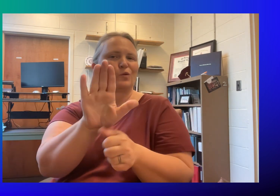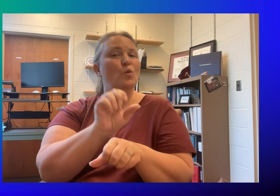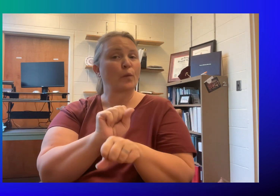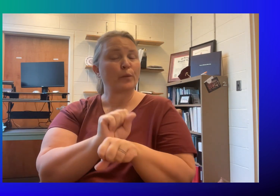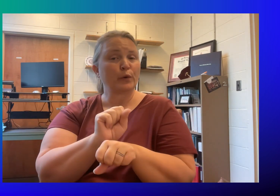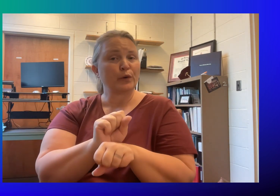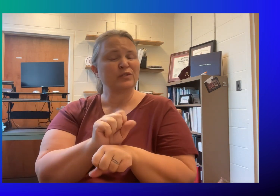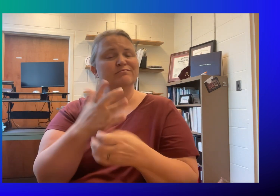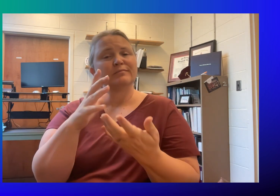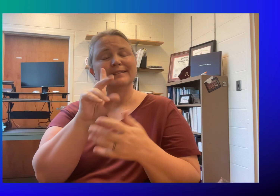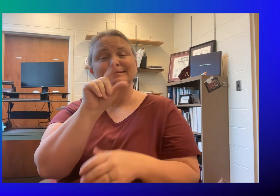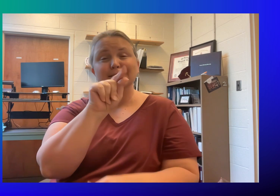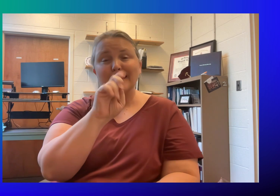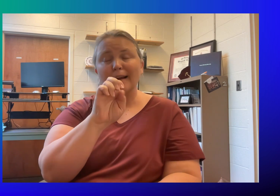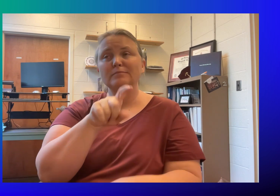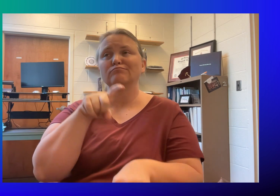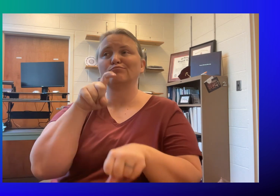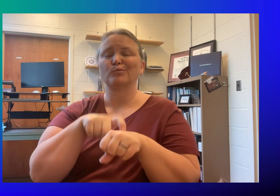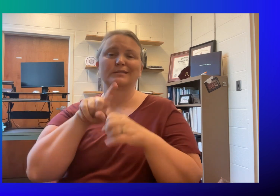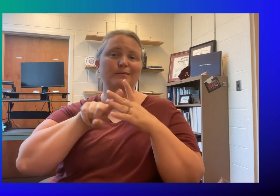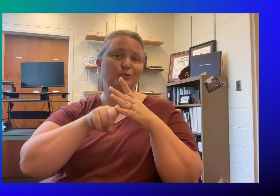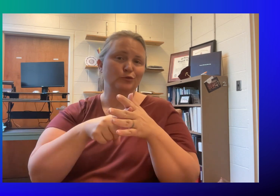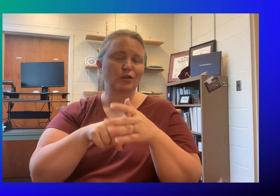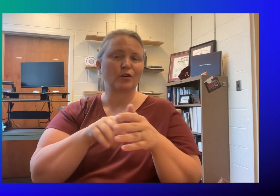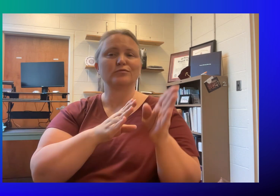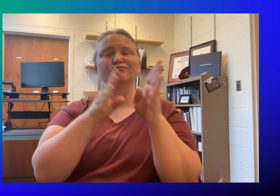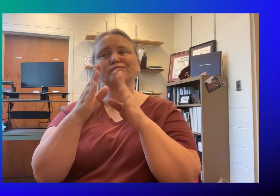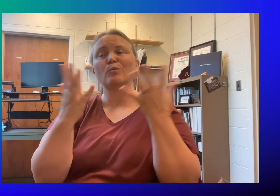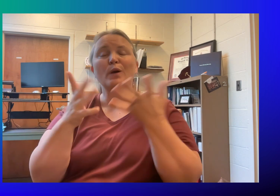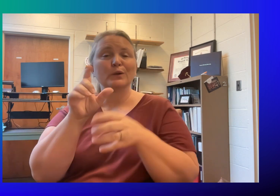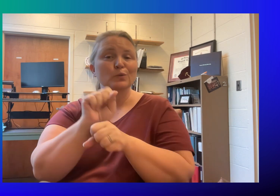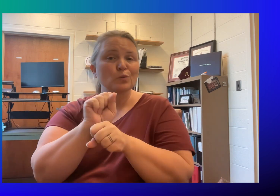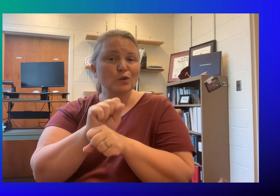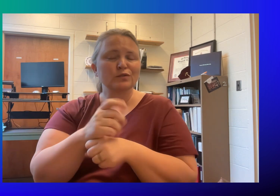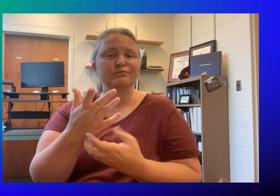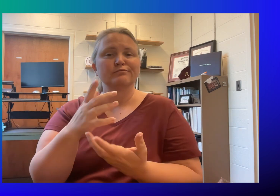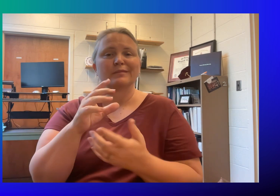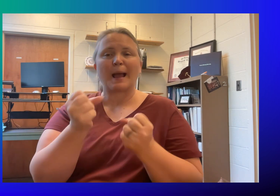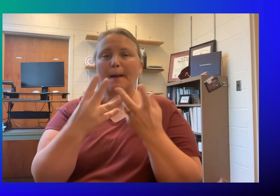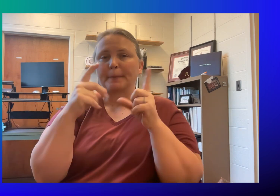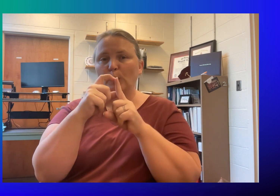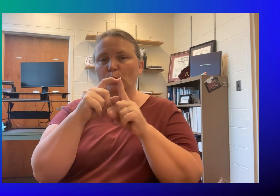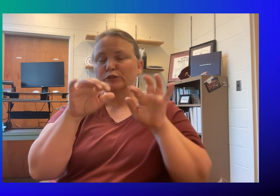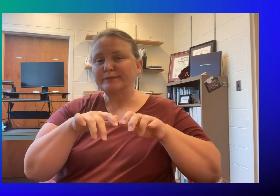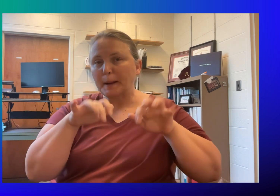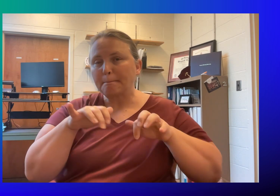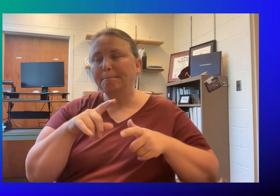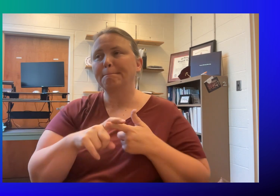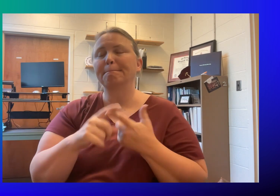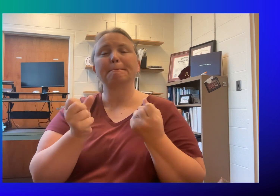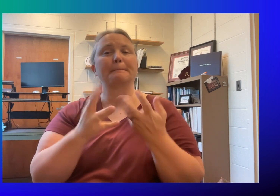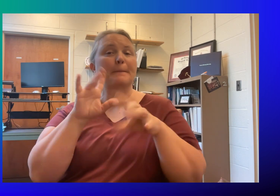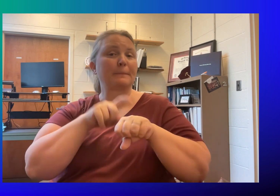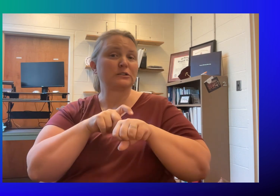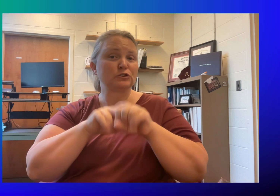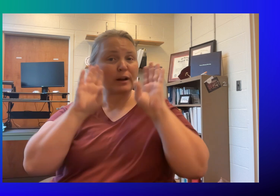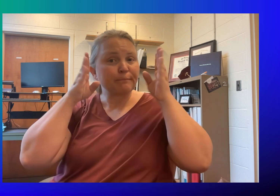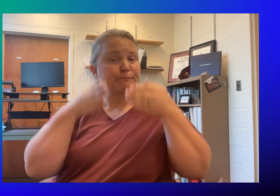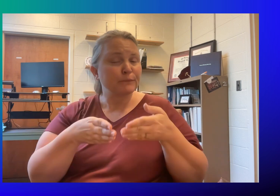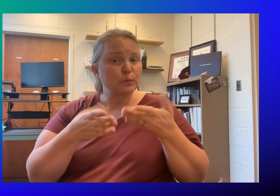Google spreadsheet where you just list the date, the time that you got started, and what you were working on. You might track words written that day. You might track just the amount of time